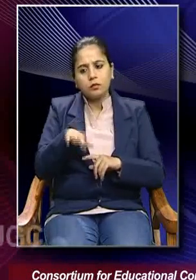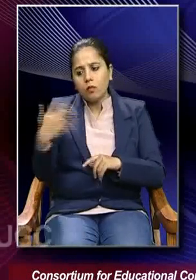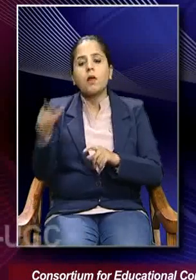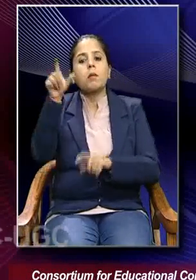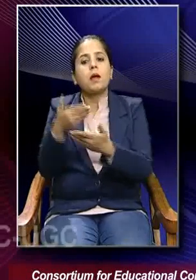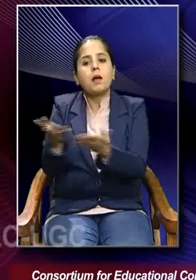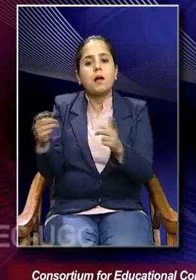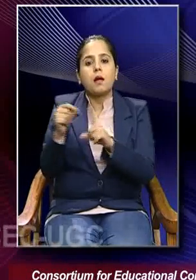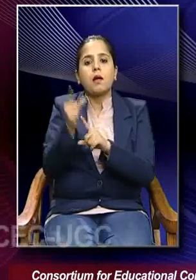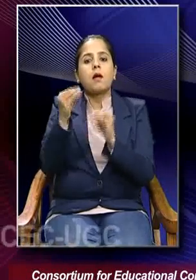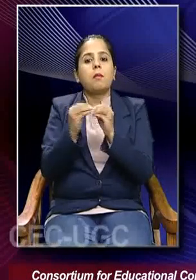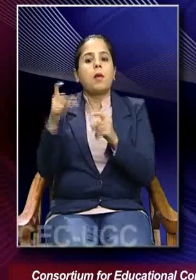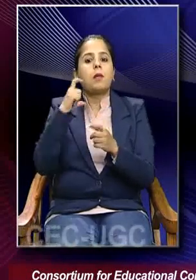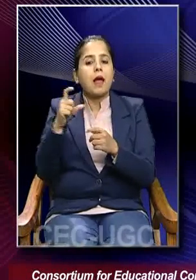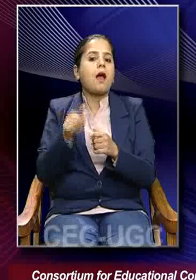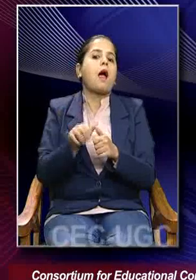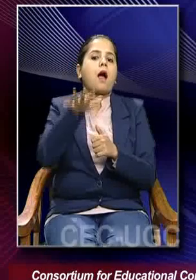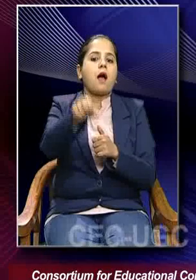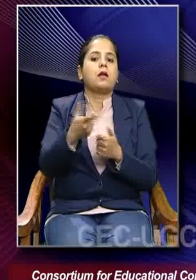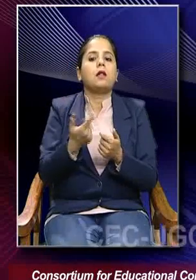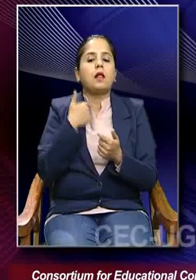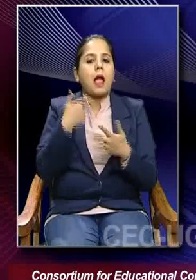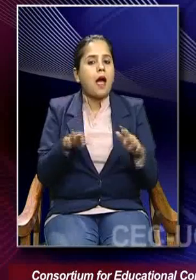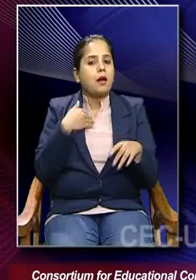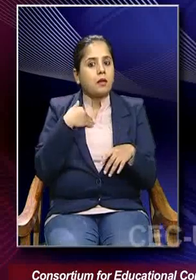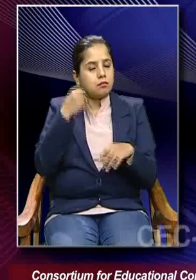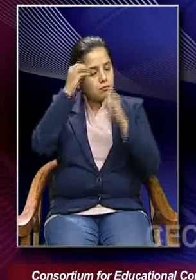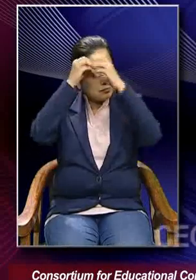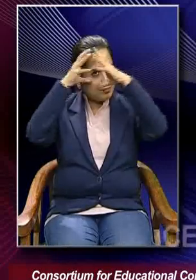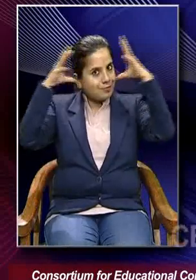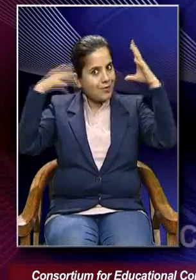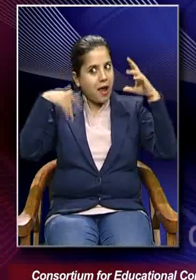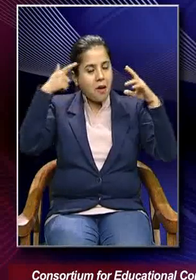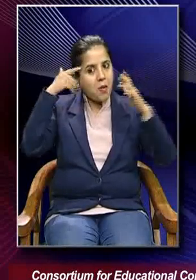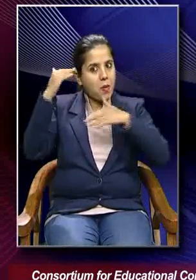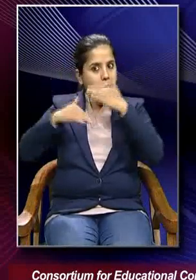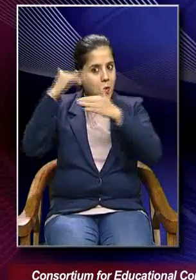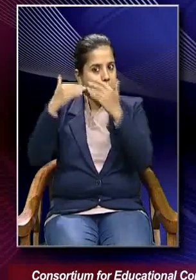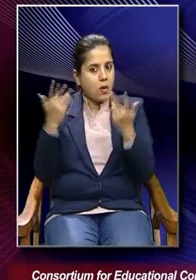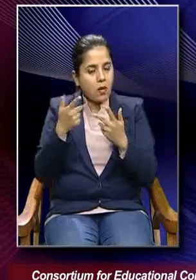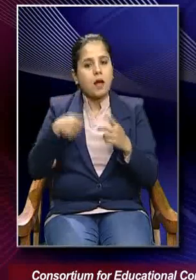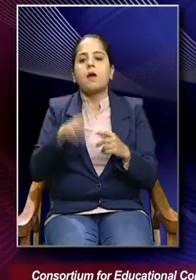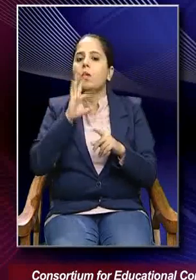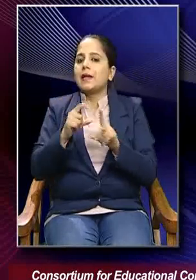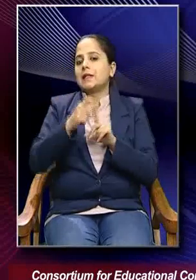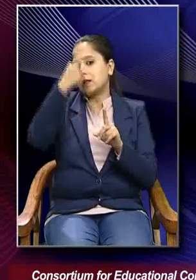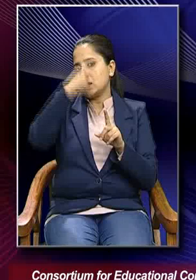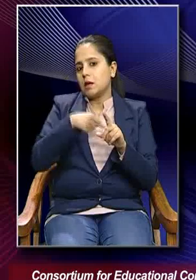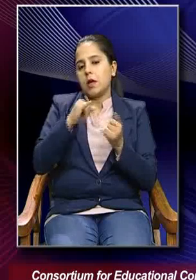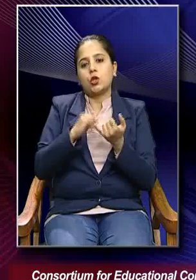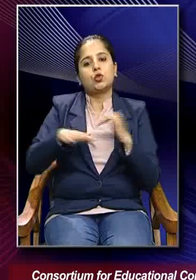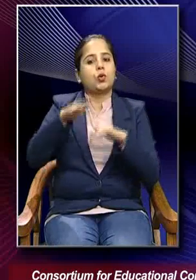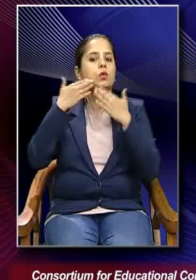public axis in terms of developing an imagination. So this is what is the discipline of